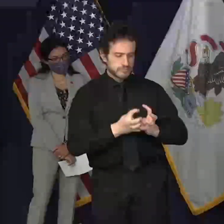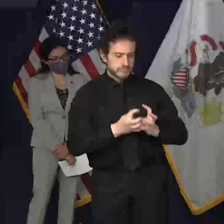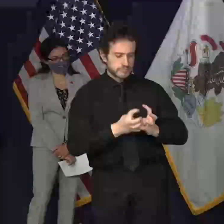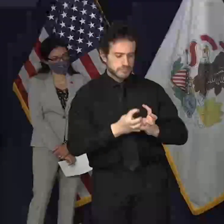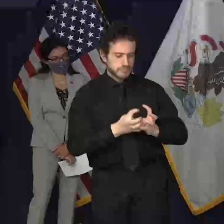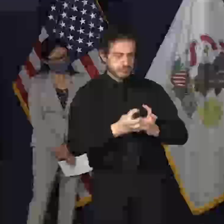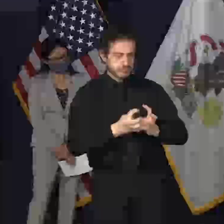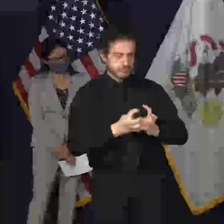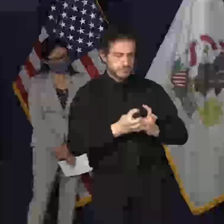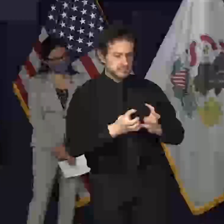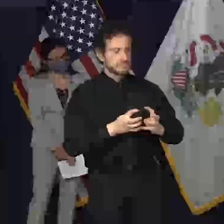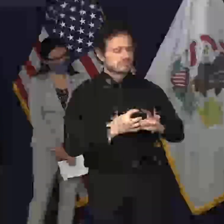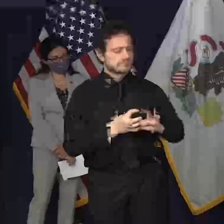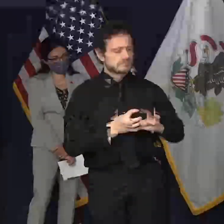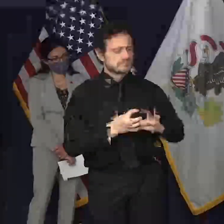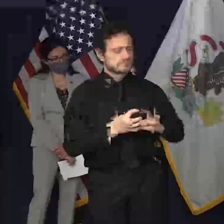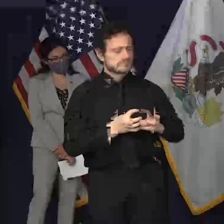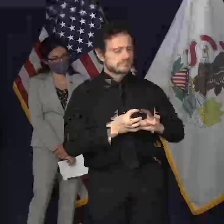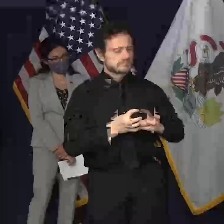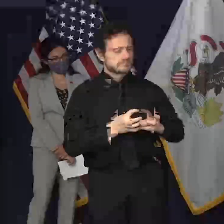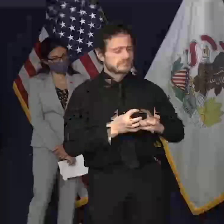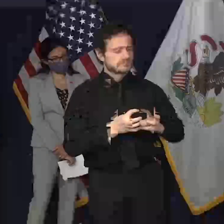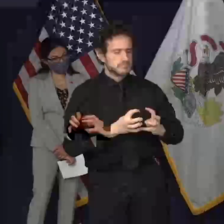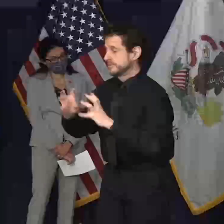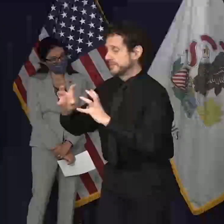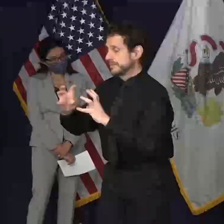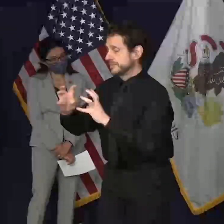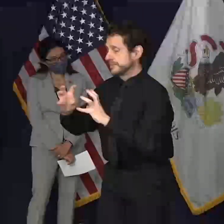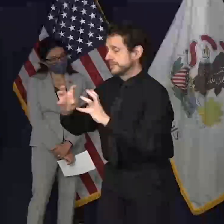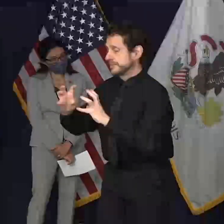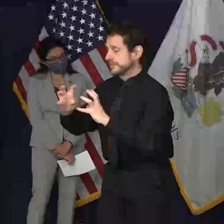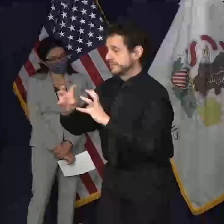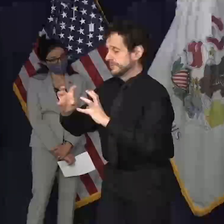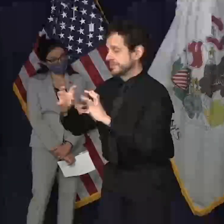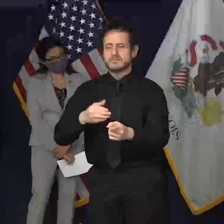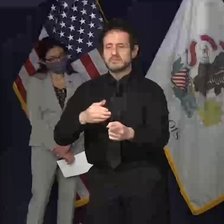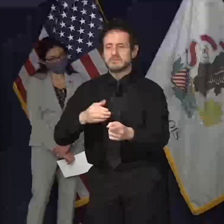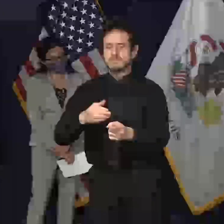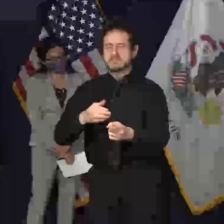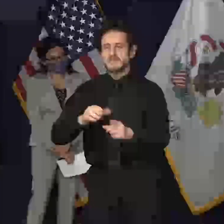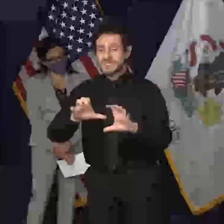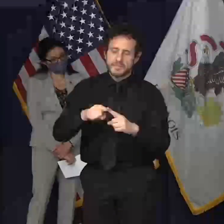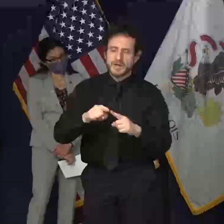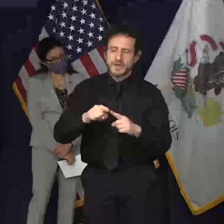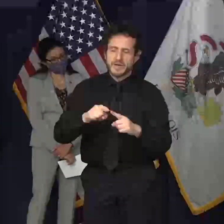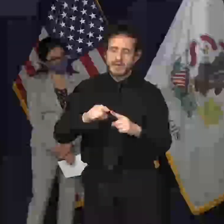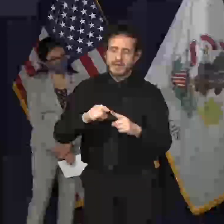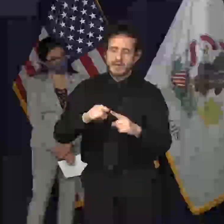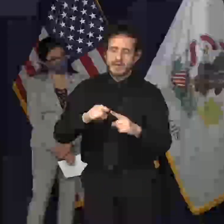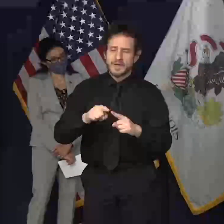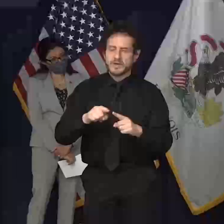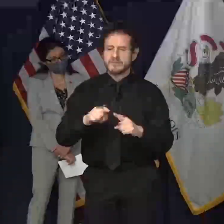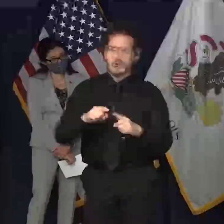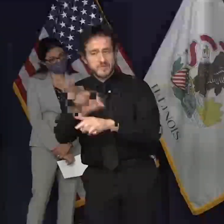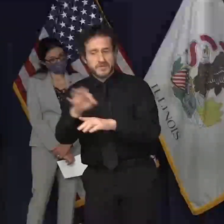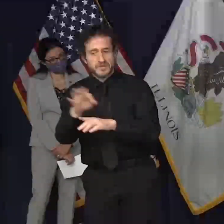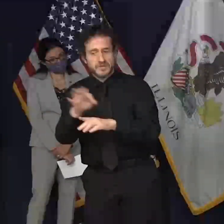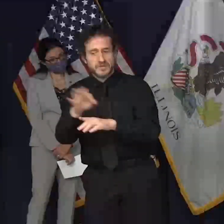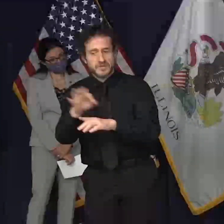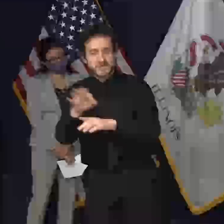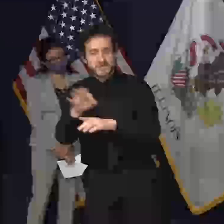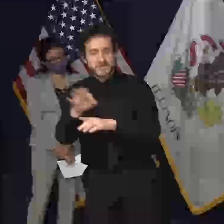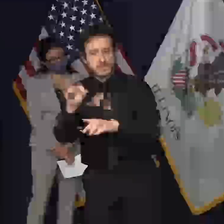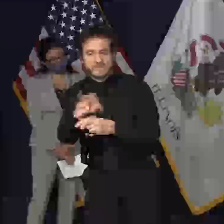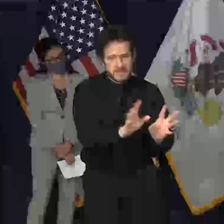talking about the Department of Human Services. They're talking about the various functions of government. They're doing it, you know, in